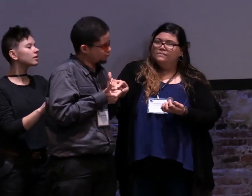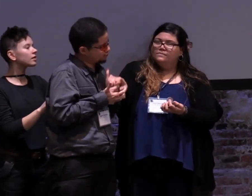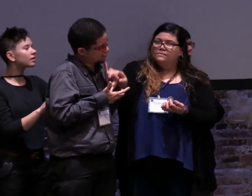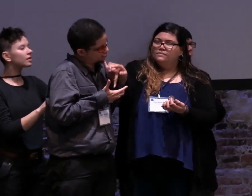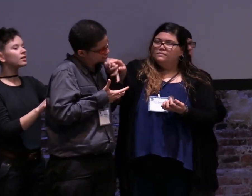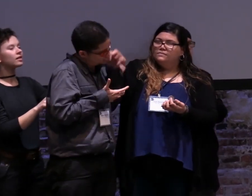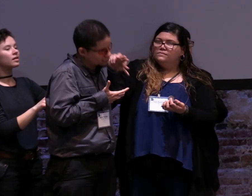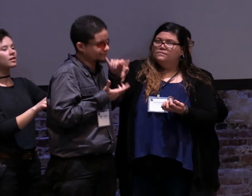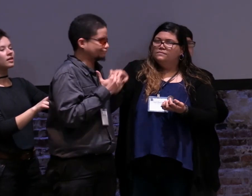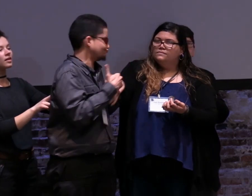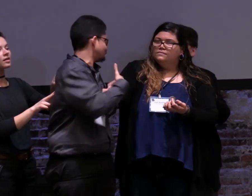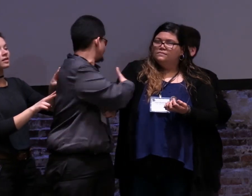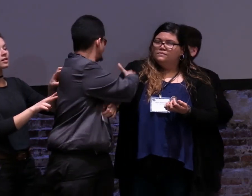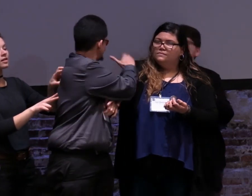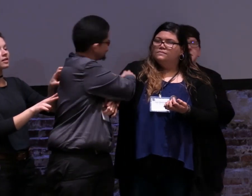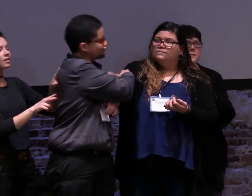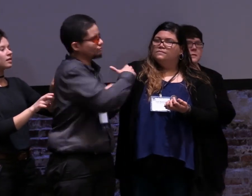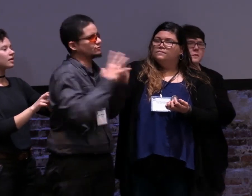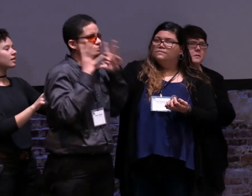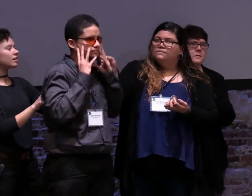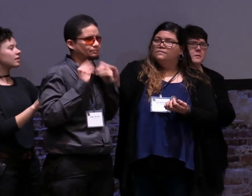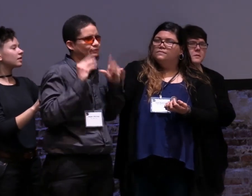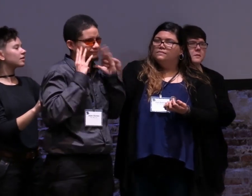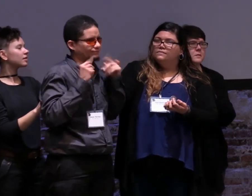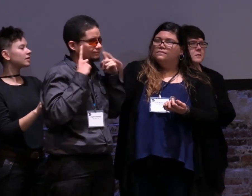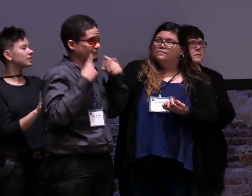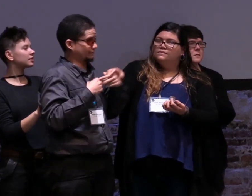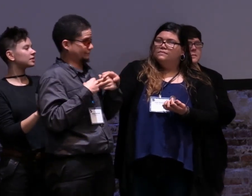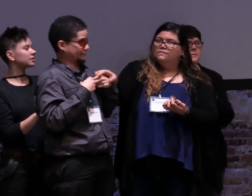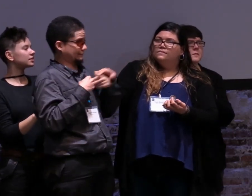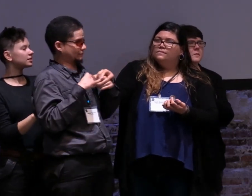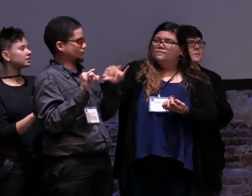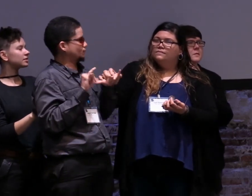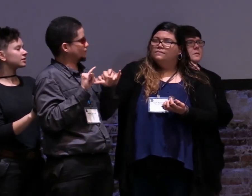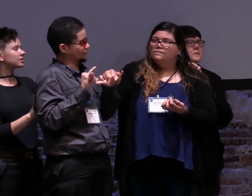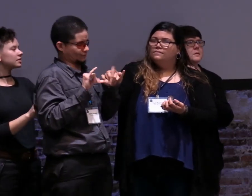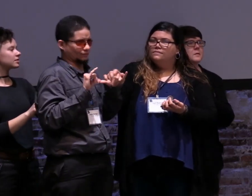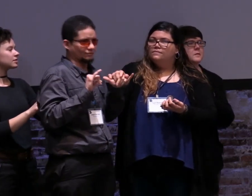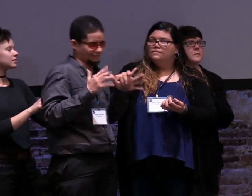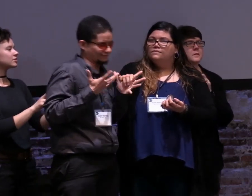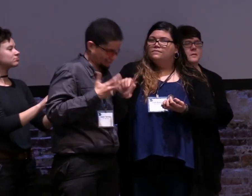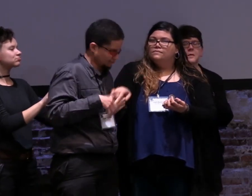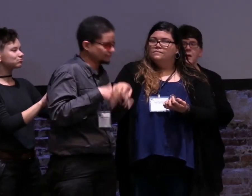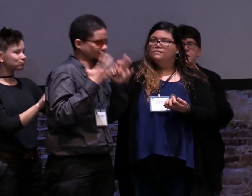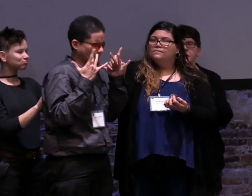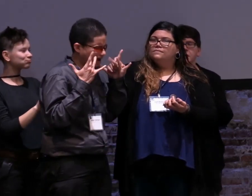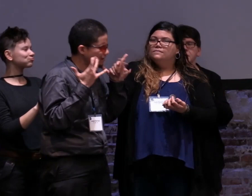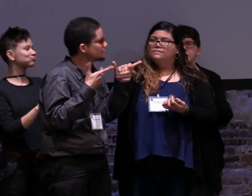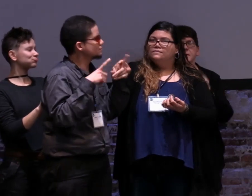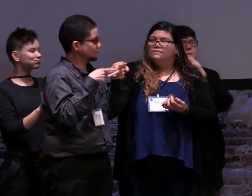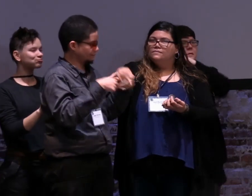and it is very rich and symbolic for me, from my own personal experience.